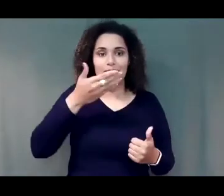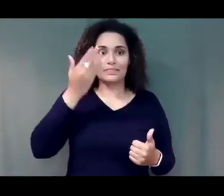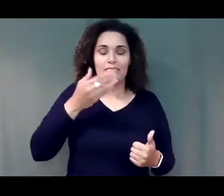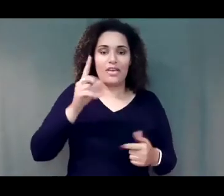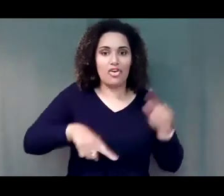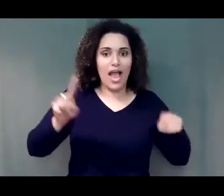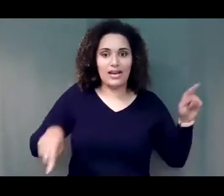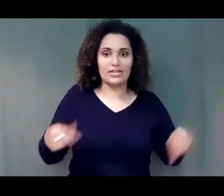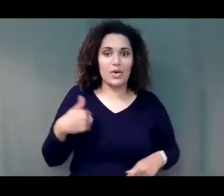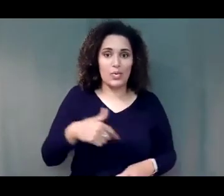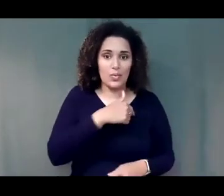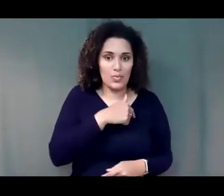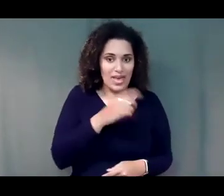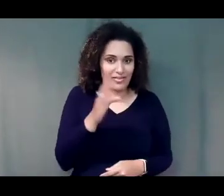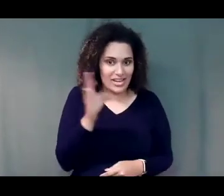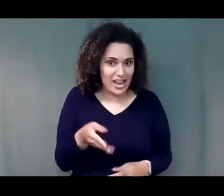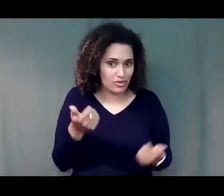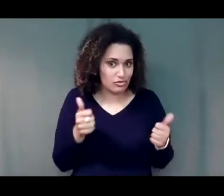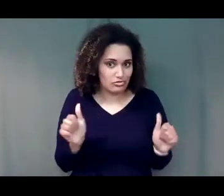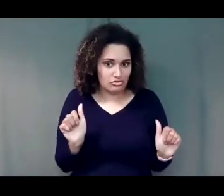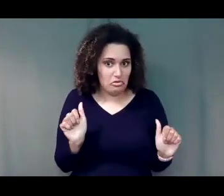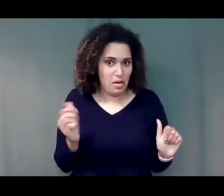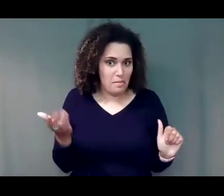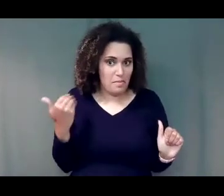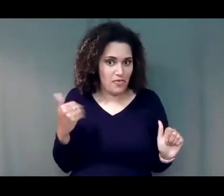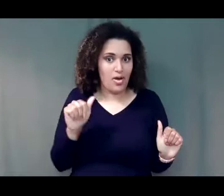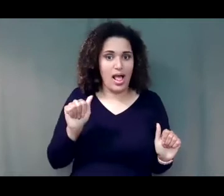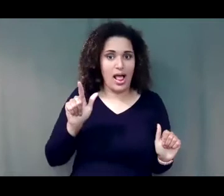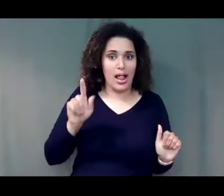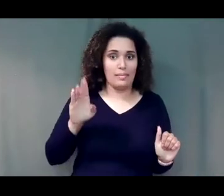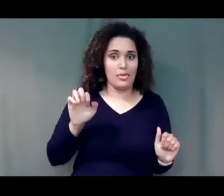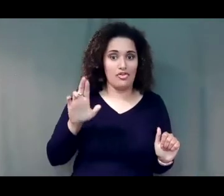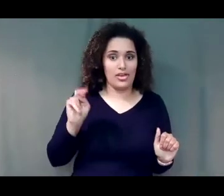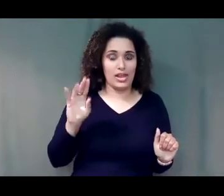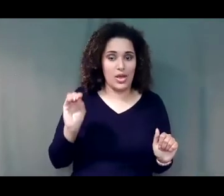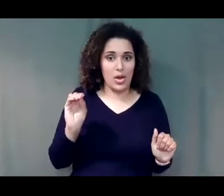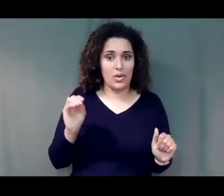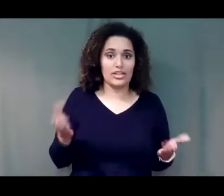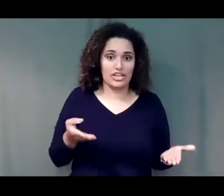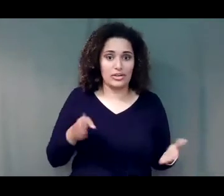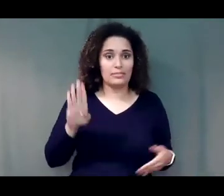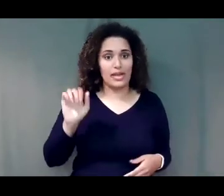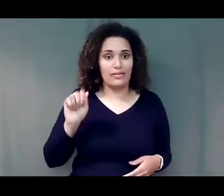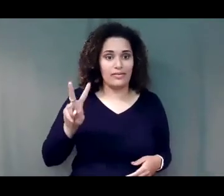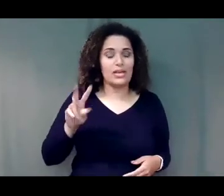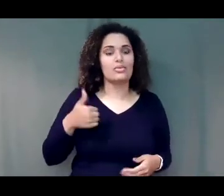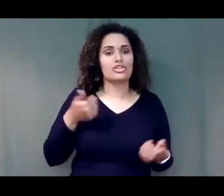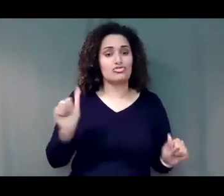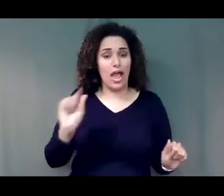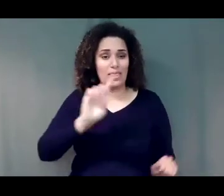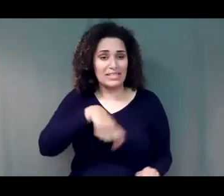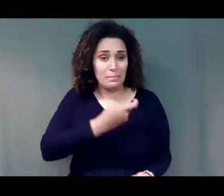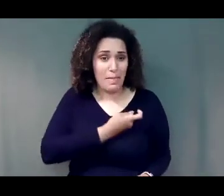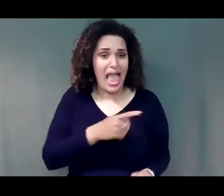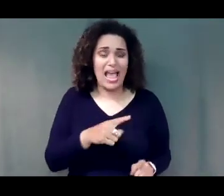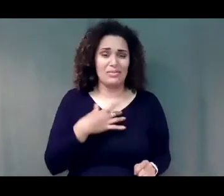not, we haven't ever tried Albarino and barrel at Black Ankle. We tried a few in Spain, did not like them because